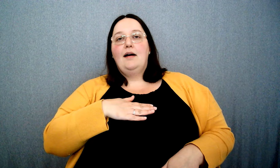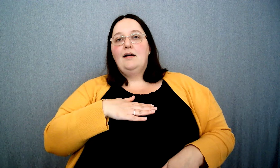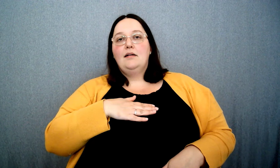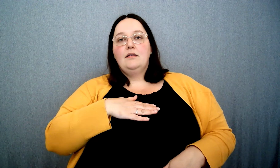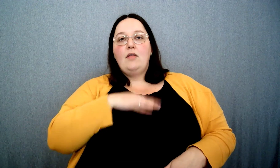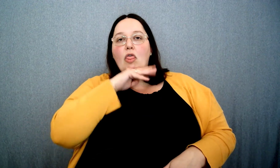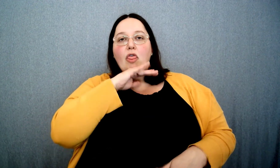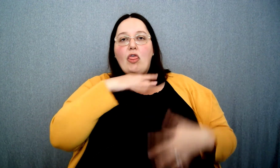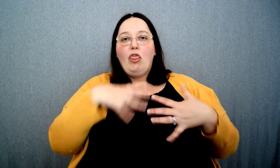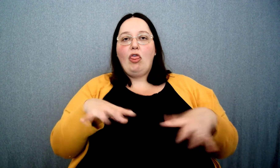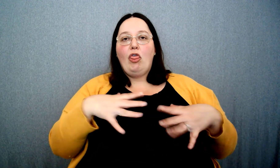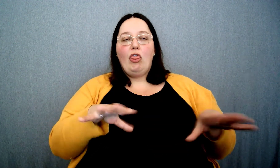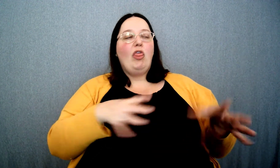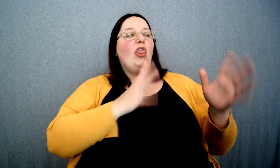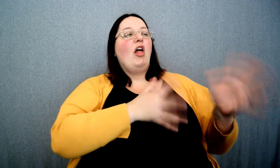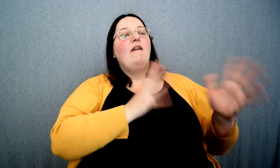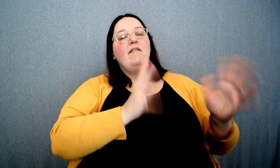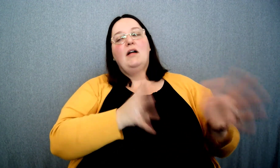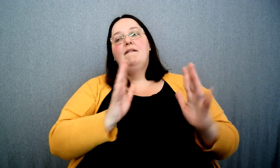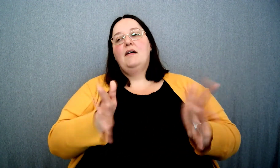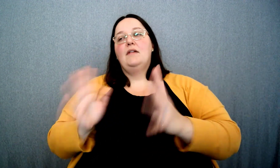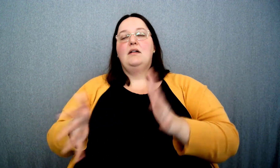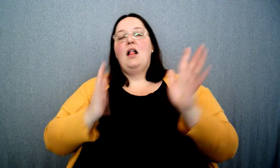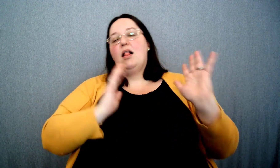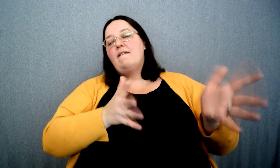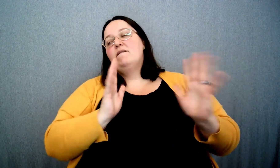My dirty clothes, I left all over the place.